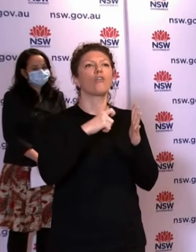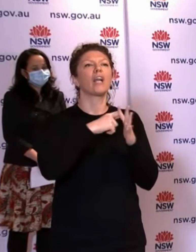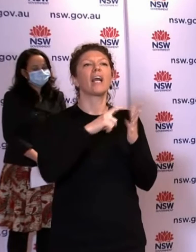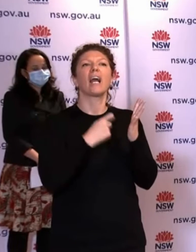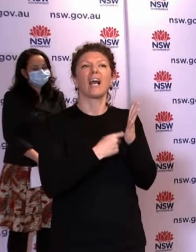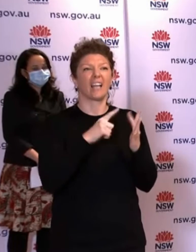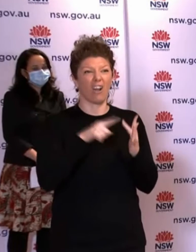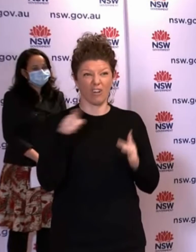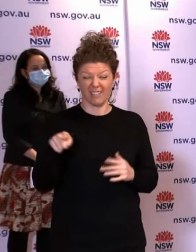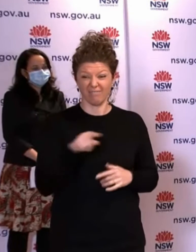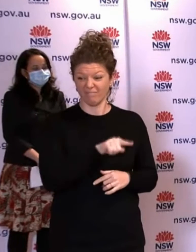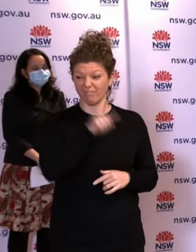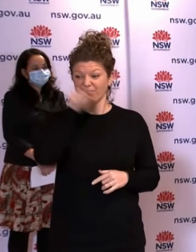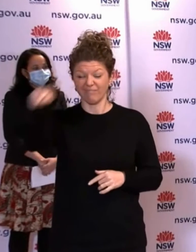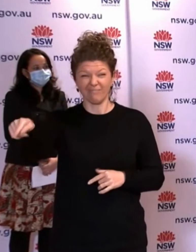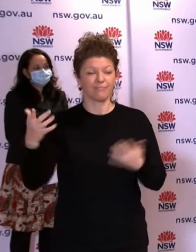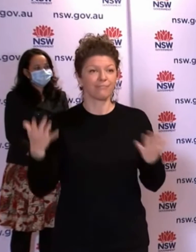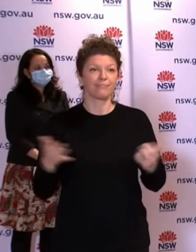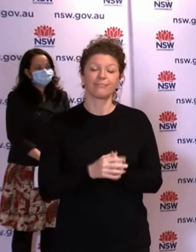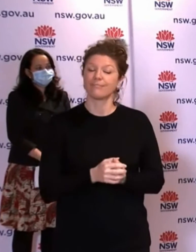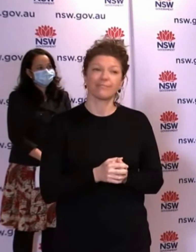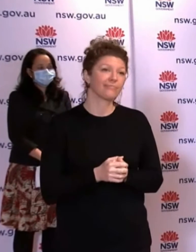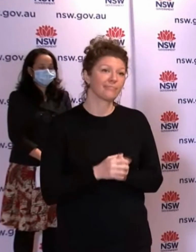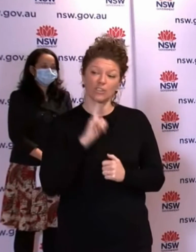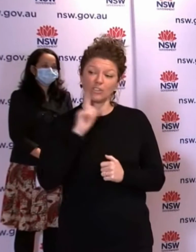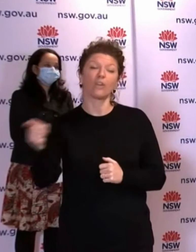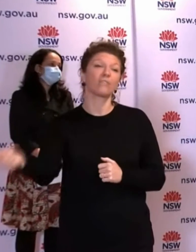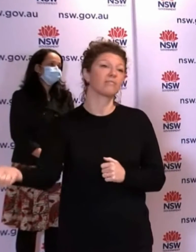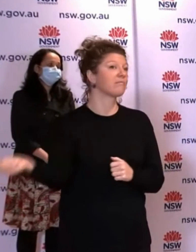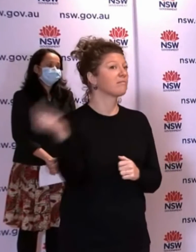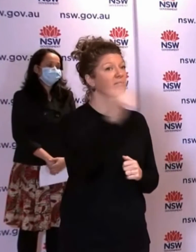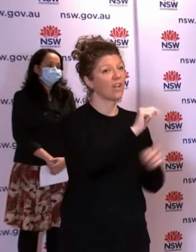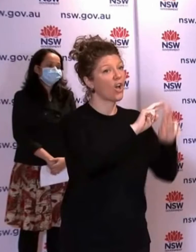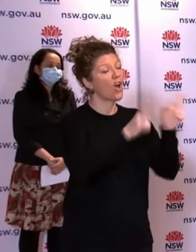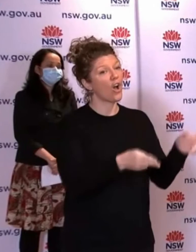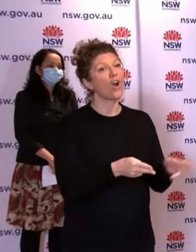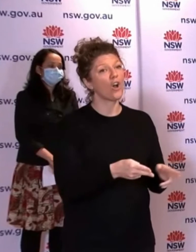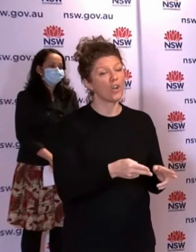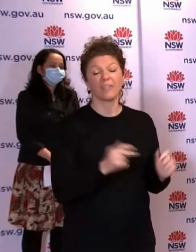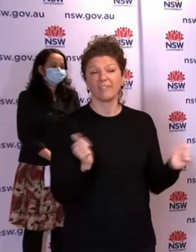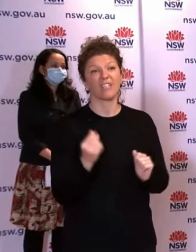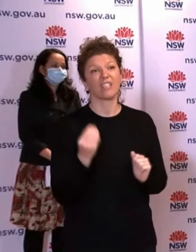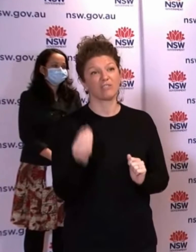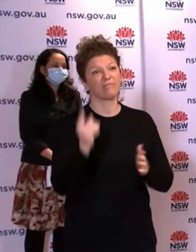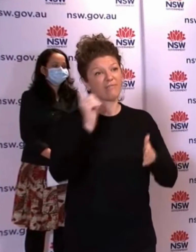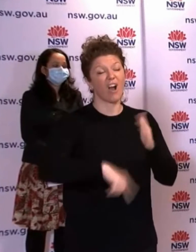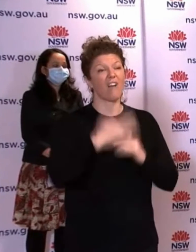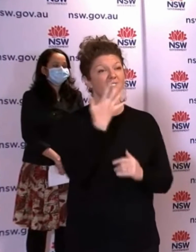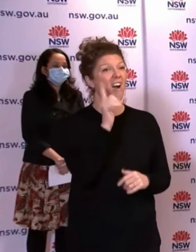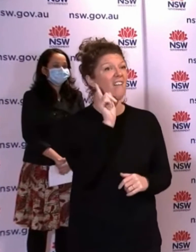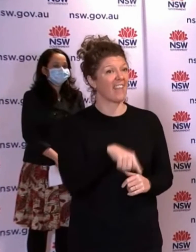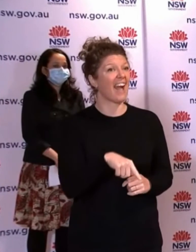That person was directed to return back to her residence, which she did, and was issued a